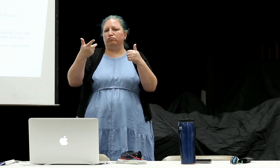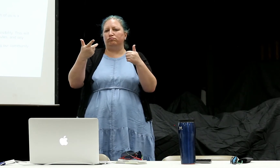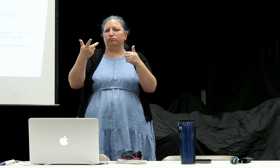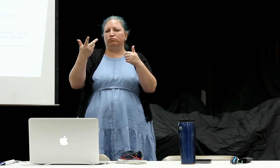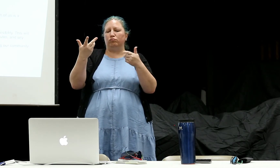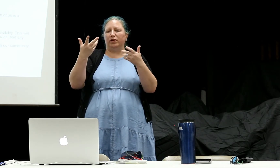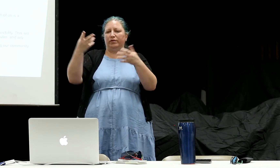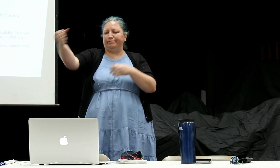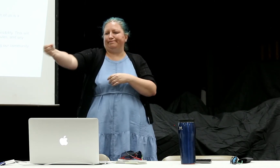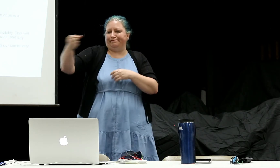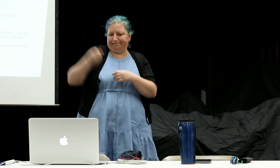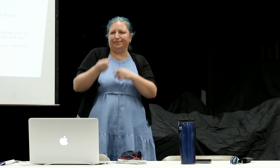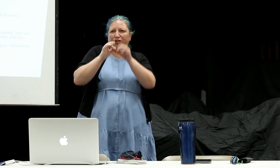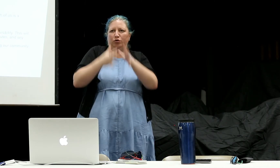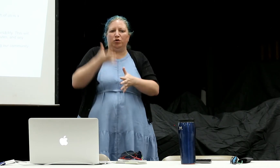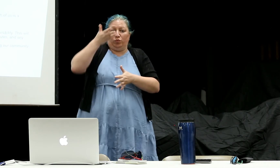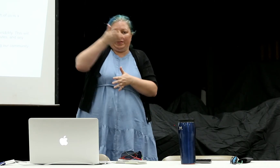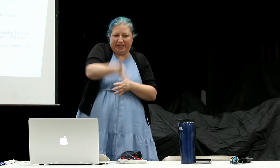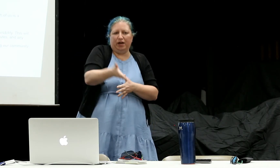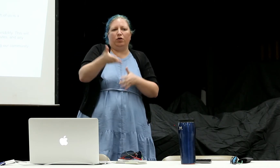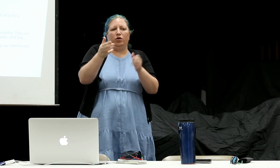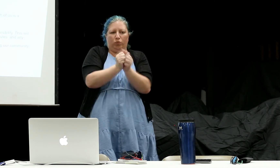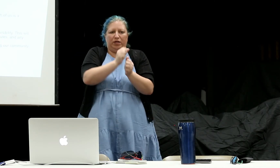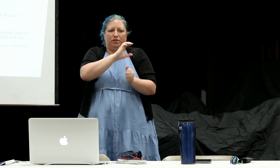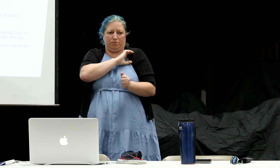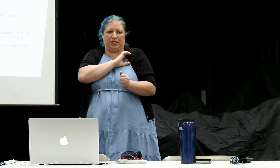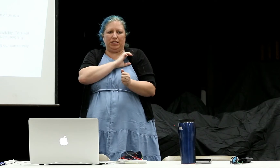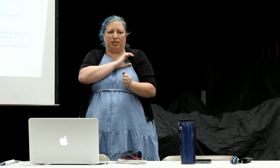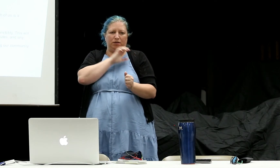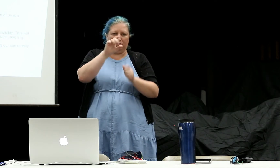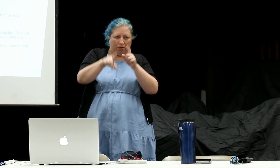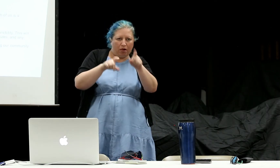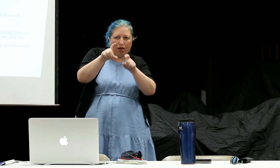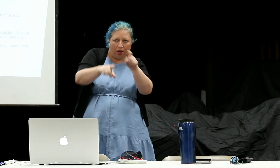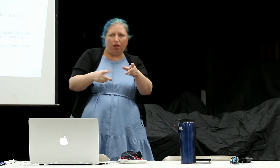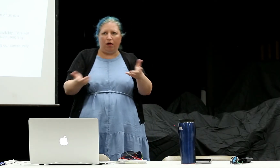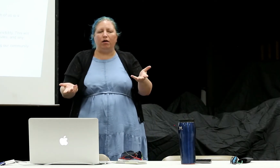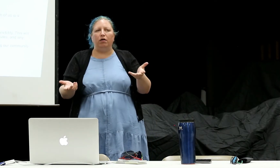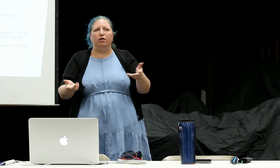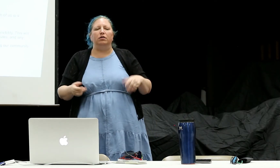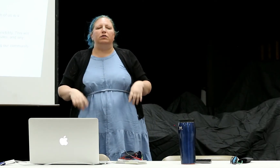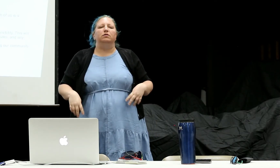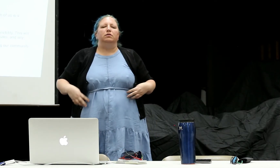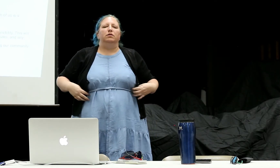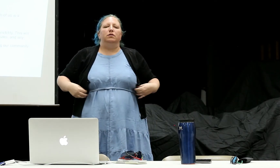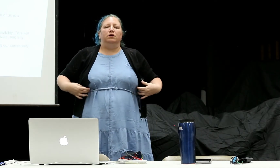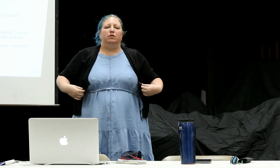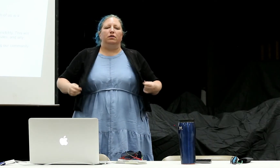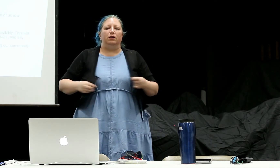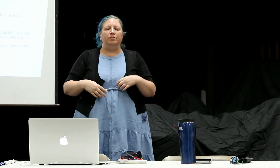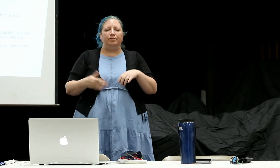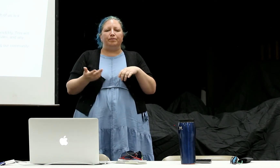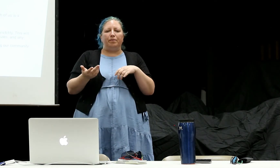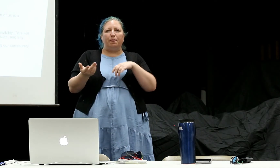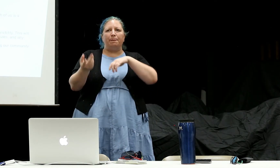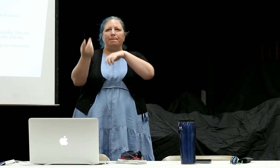Obama said, if you have a better way to do this, something better than Obamacare,